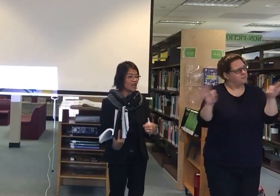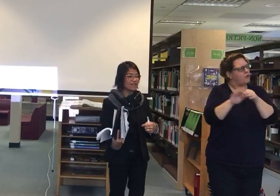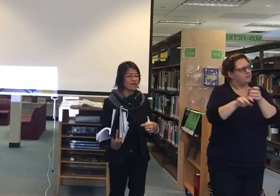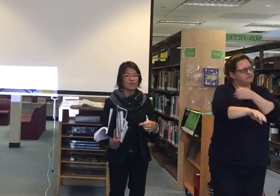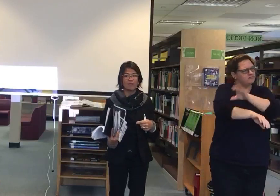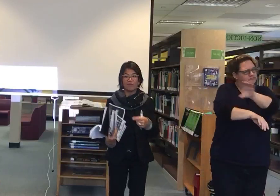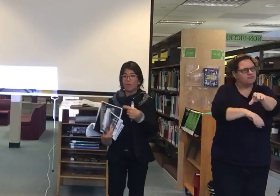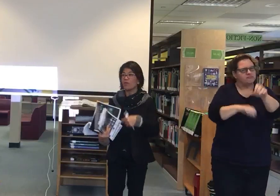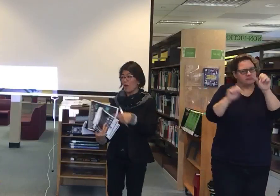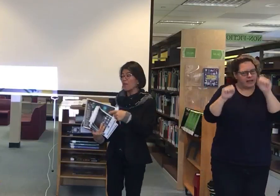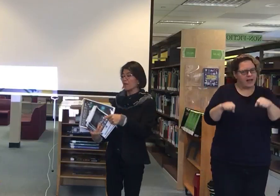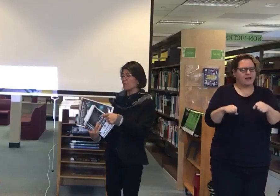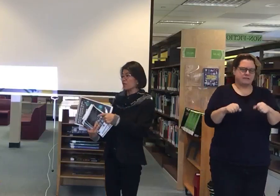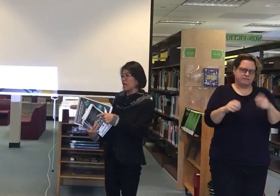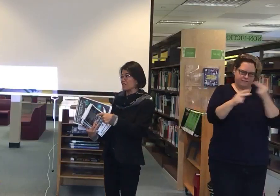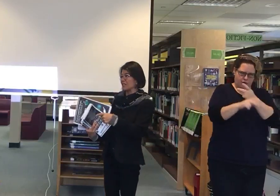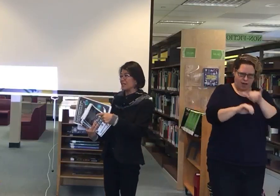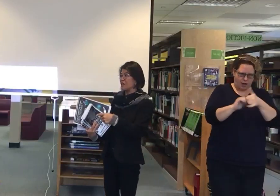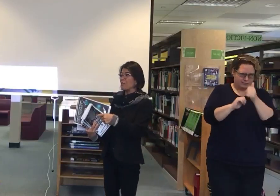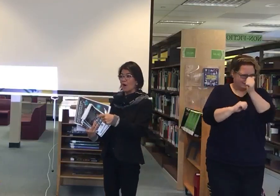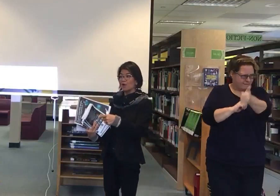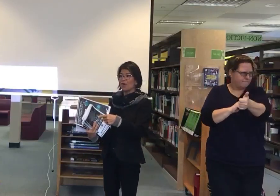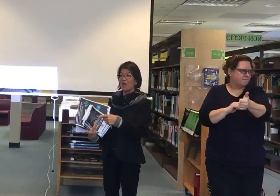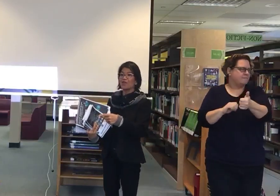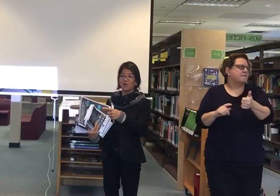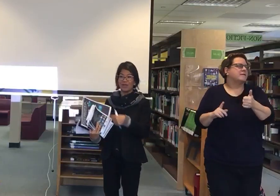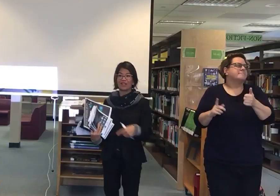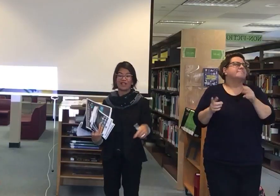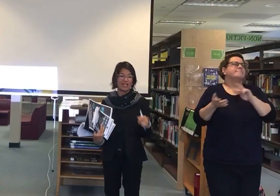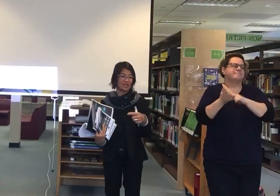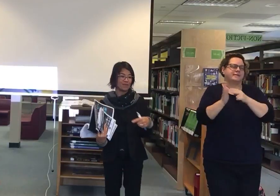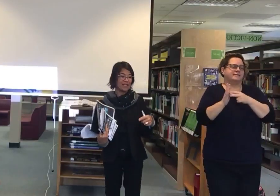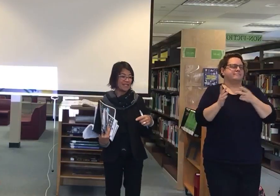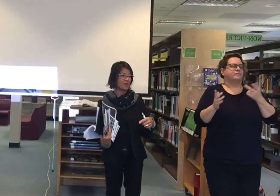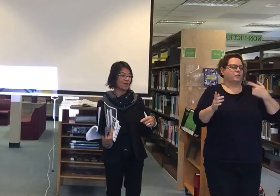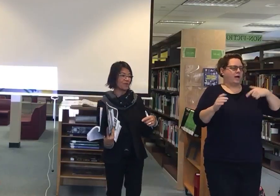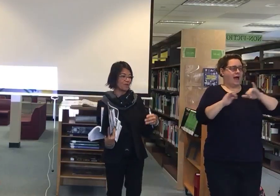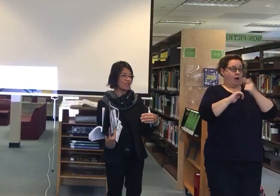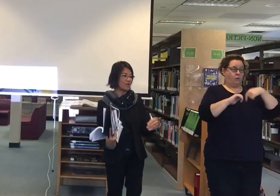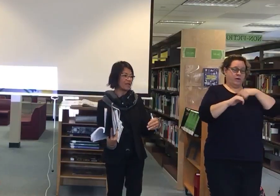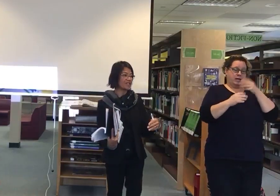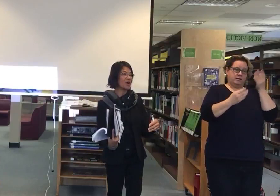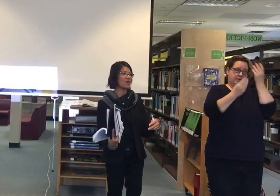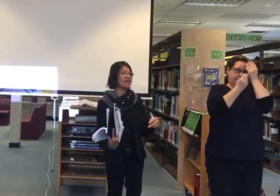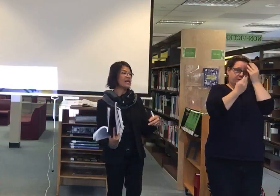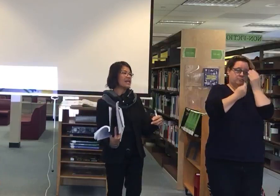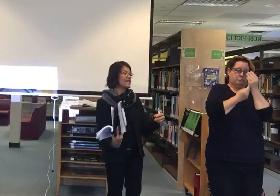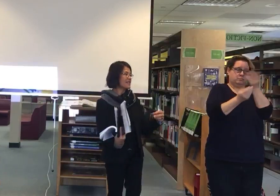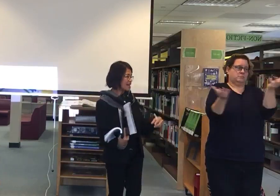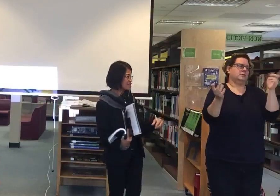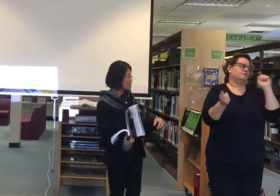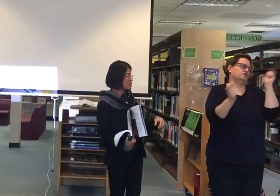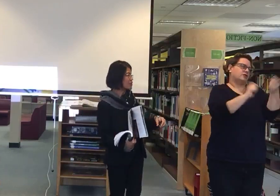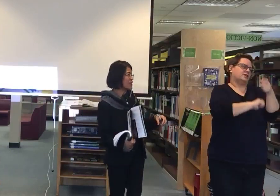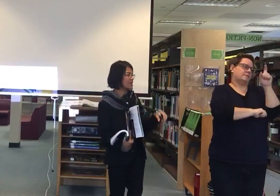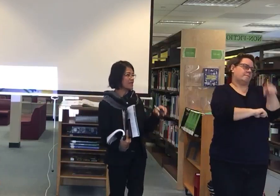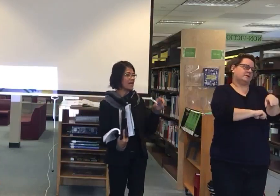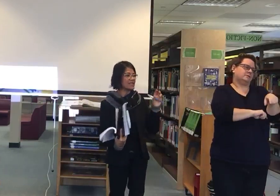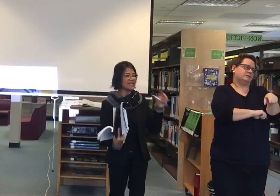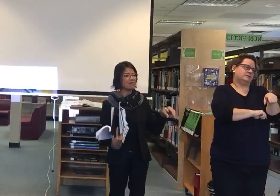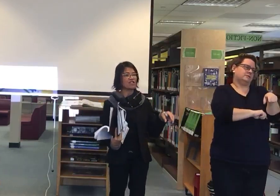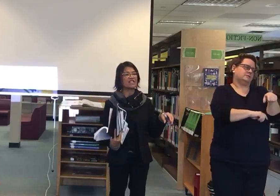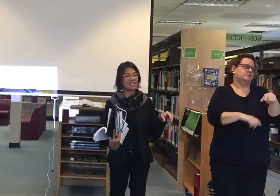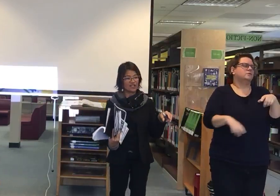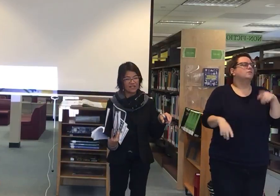and taking charge, then we thought that we should actually model that through the education piece that we were doing. So last year,